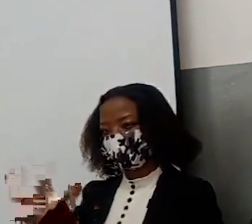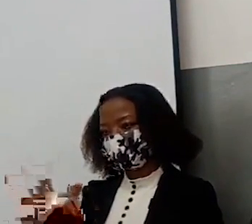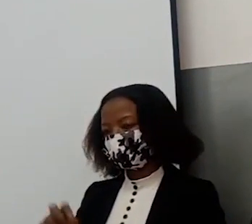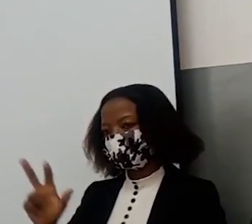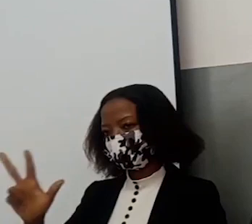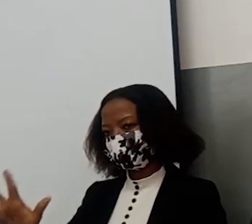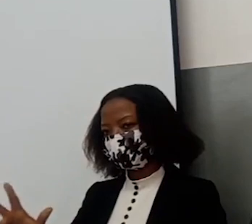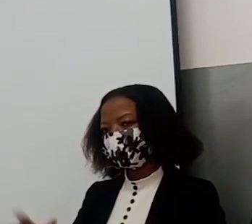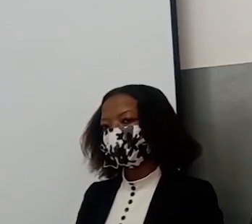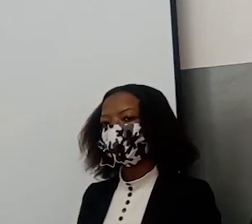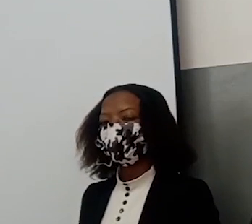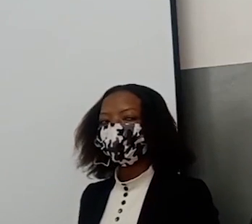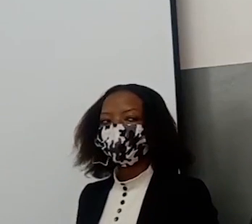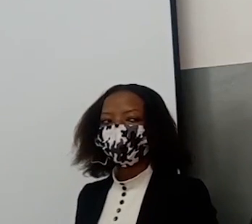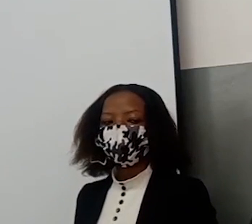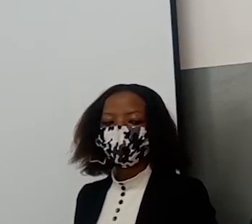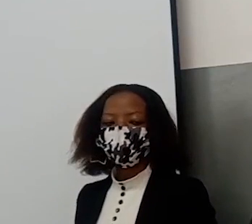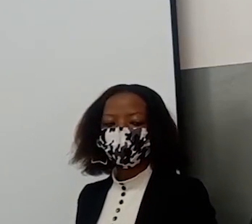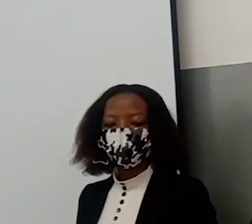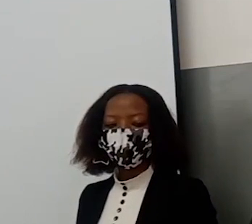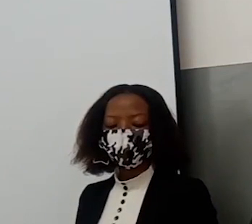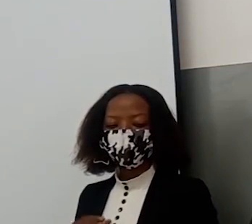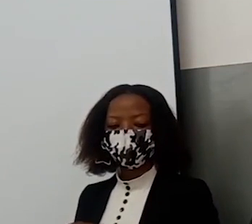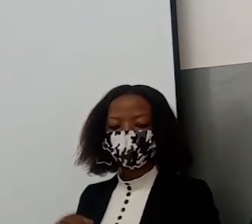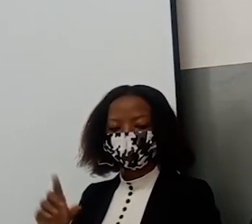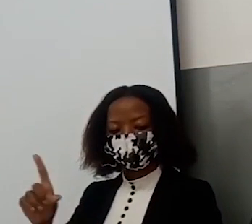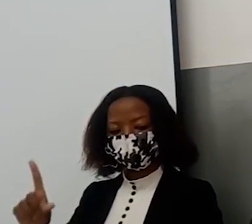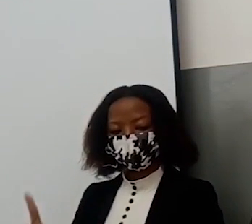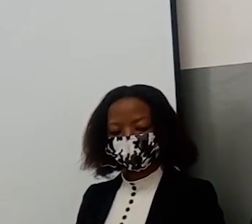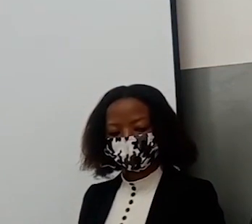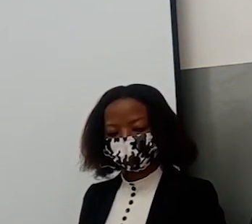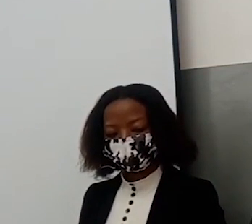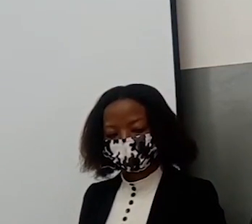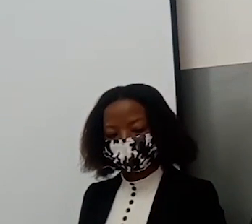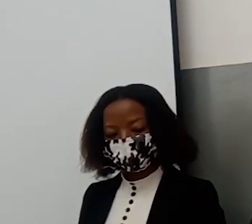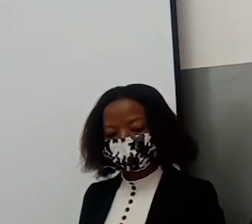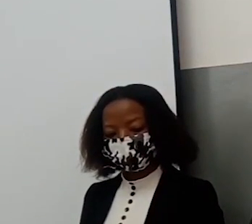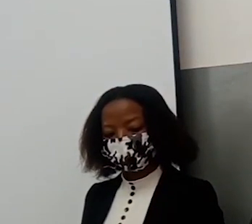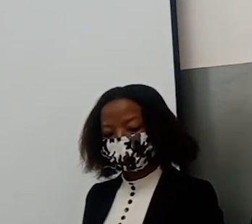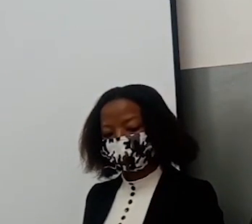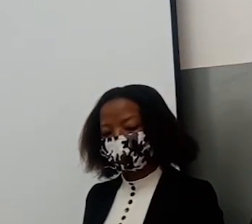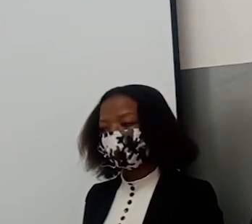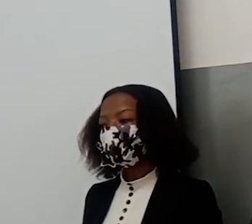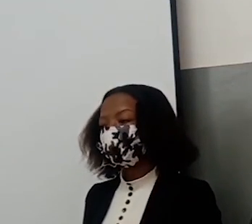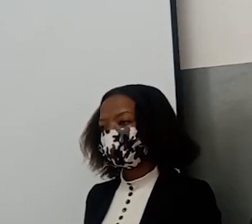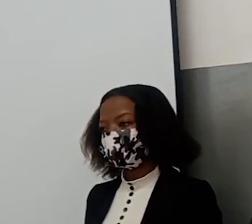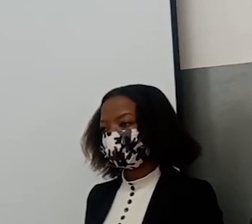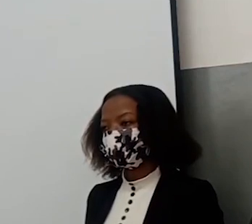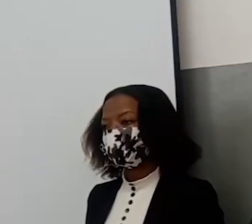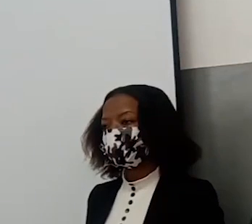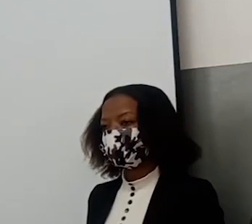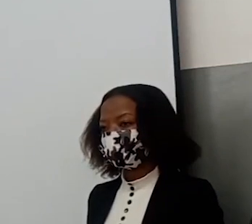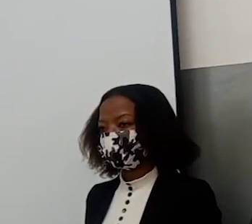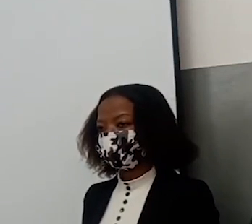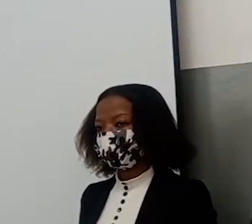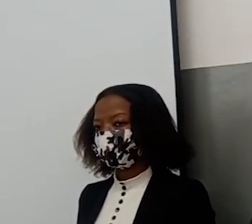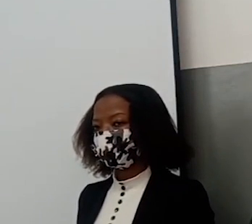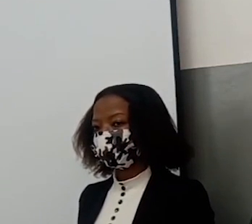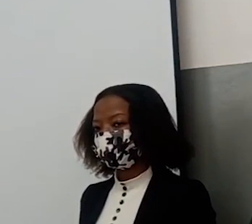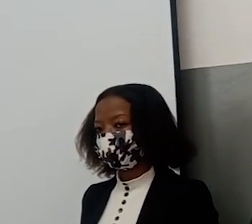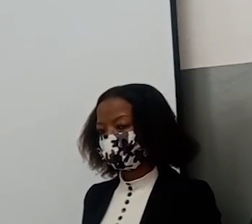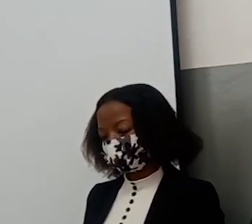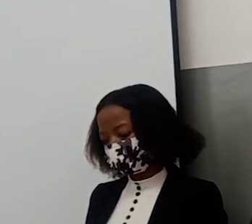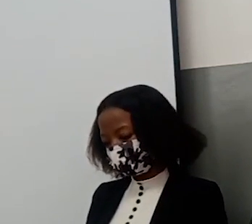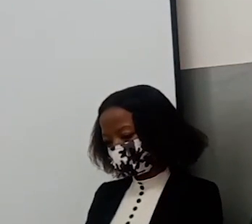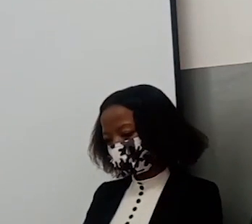33.3. And then there is a sharp decline in the reported incidence of confirmed